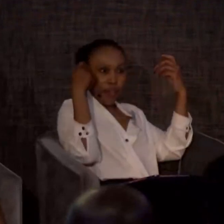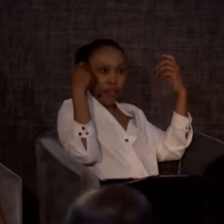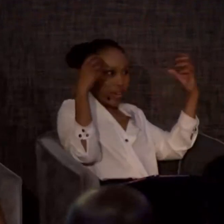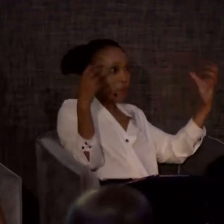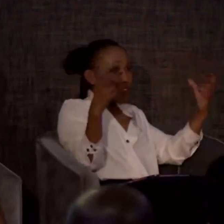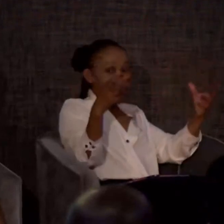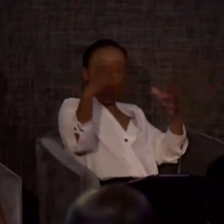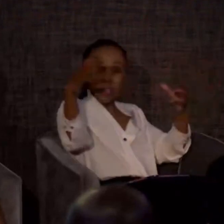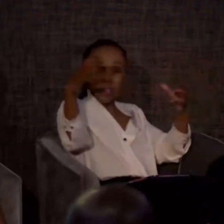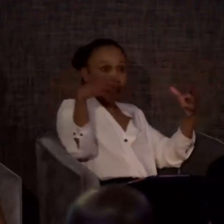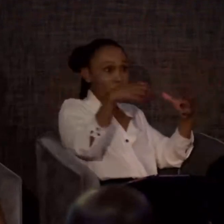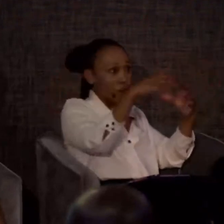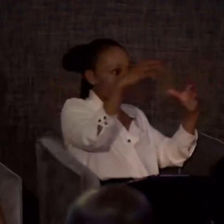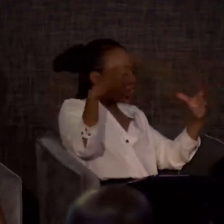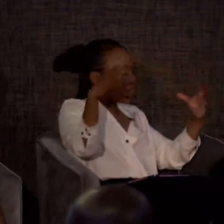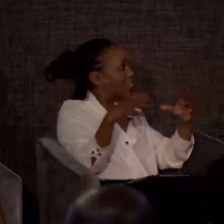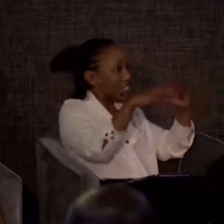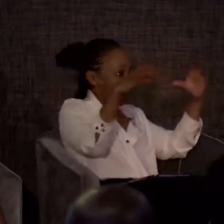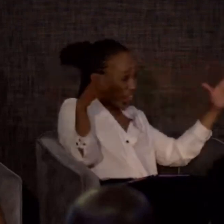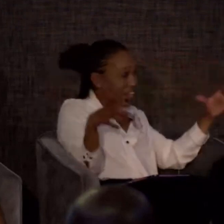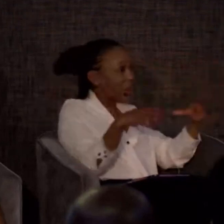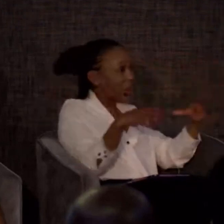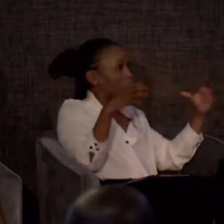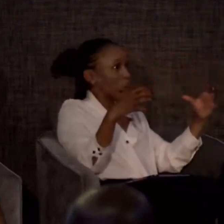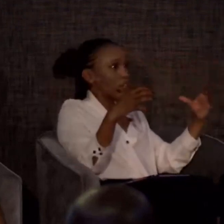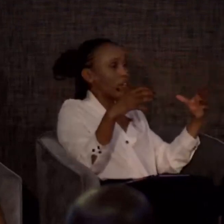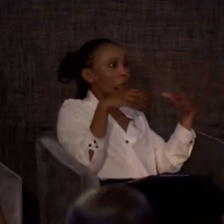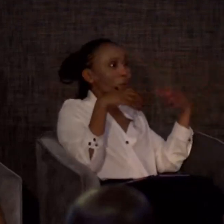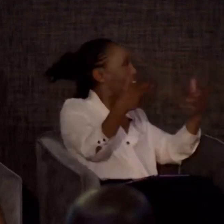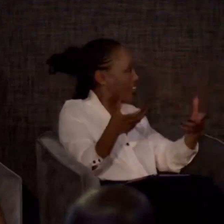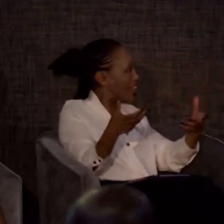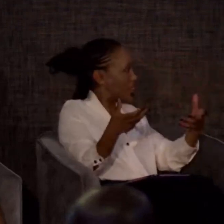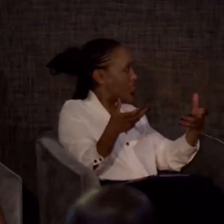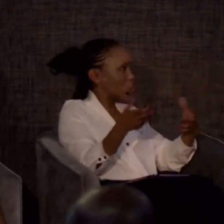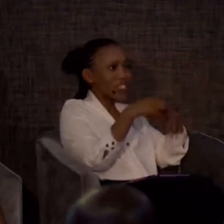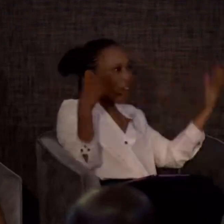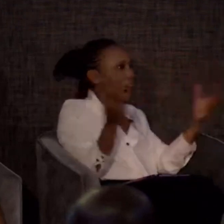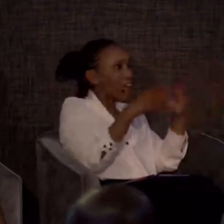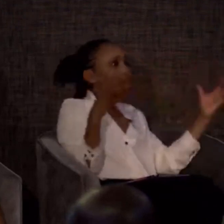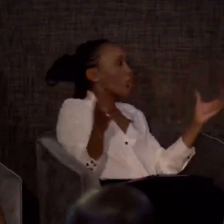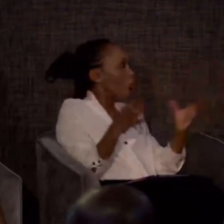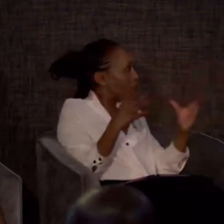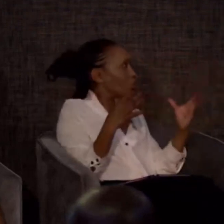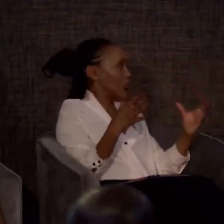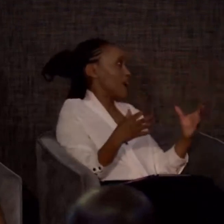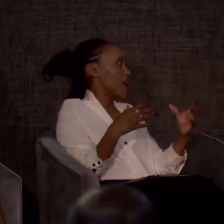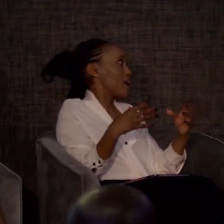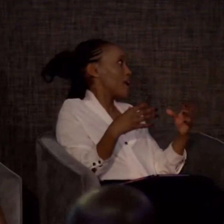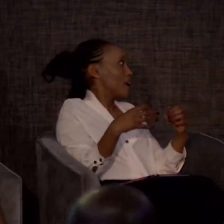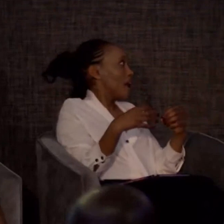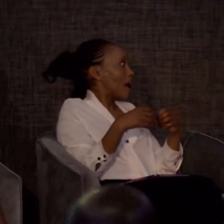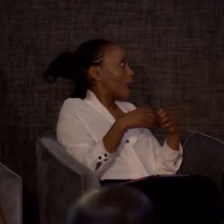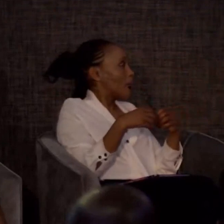and we've got these, municipalities in our area where we work, we're going to lend these skills, whatever form that will